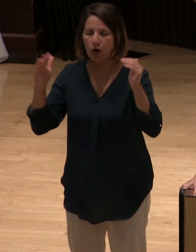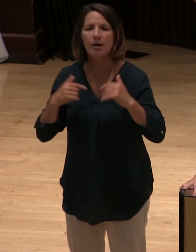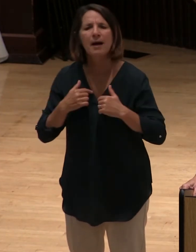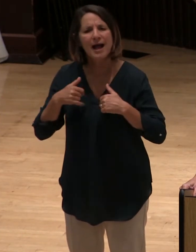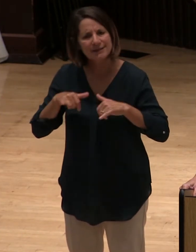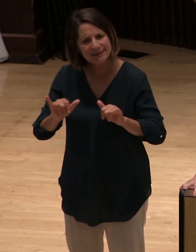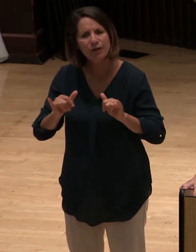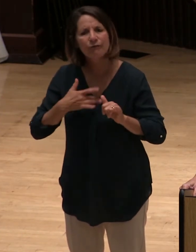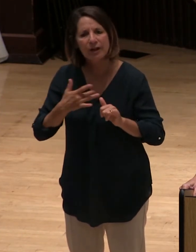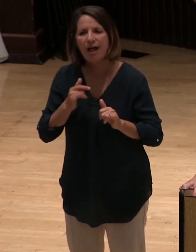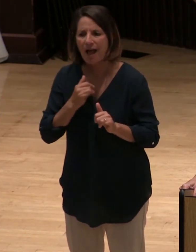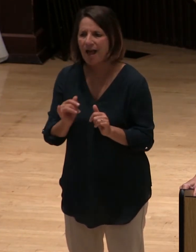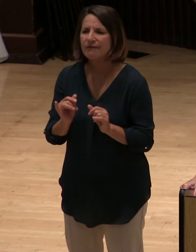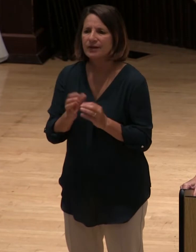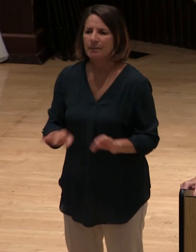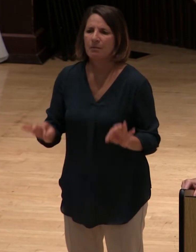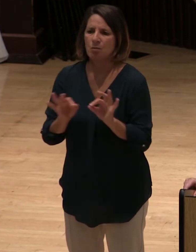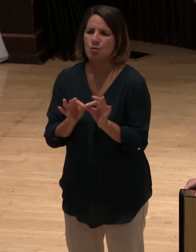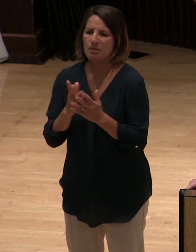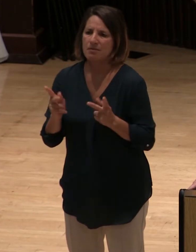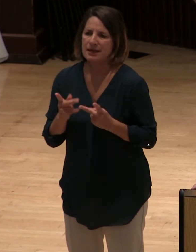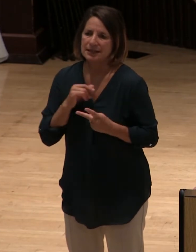have an important place in their lives.